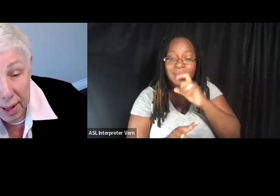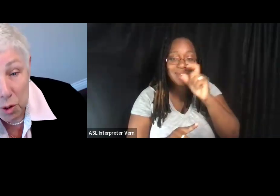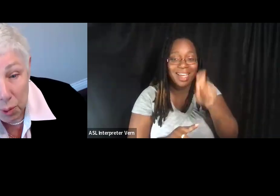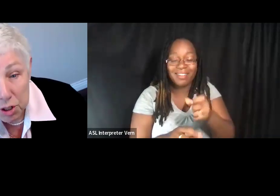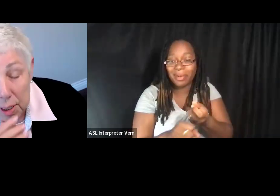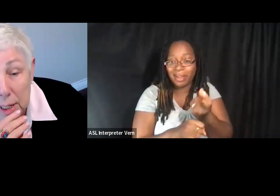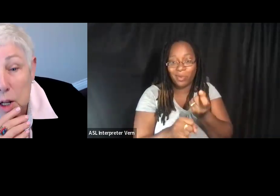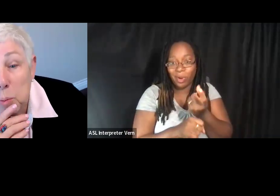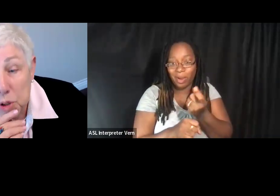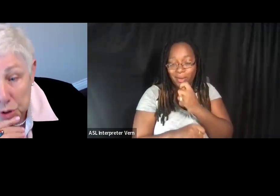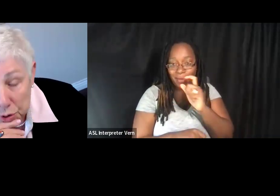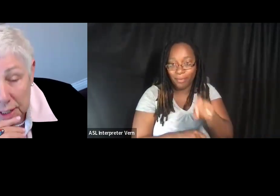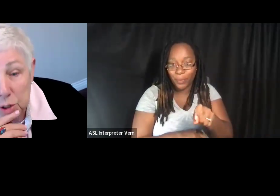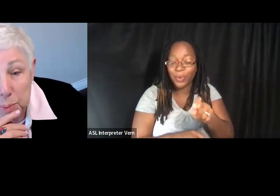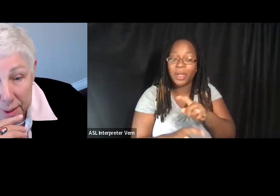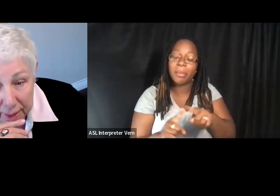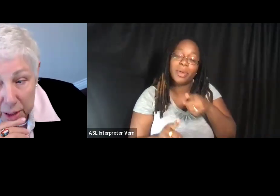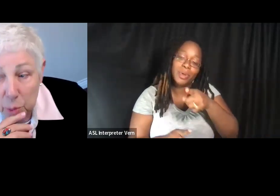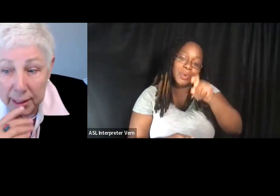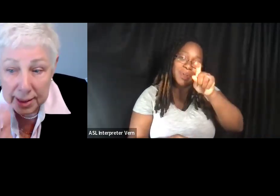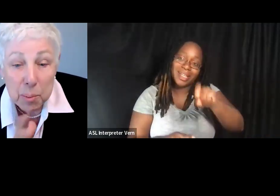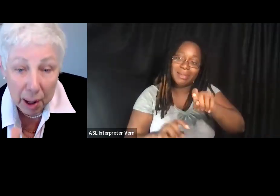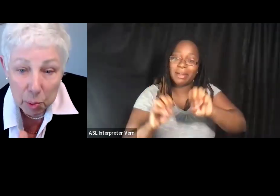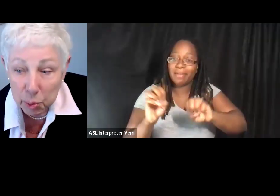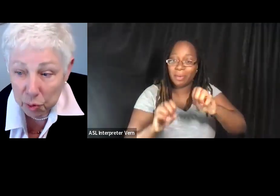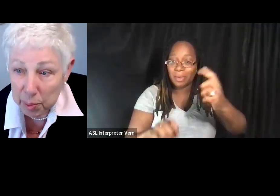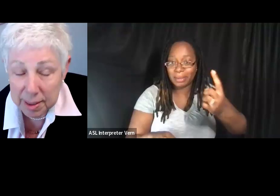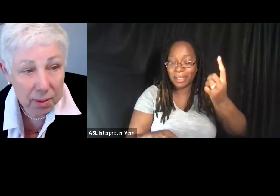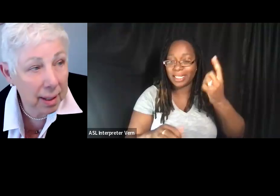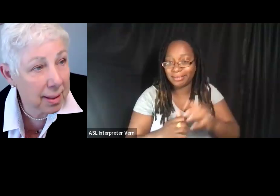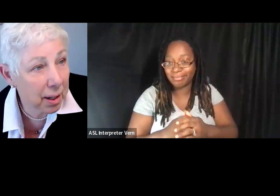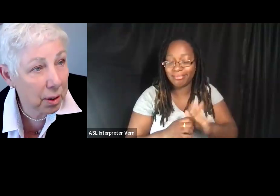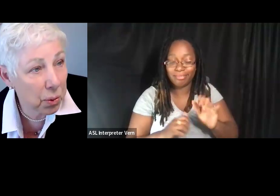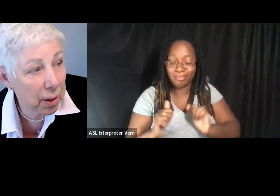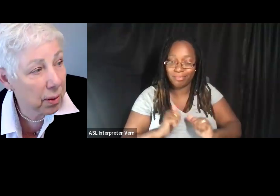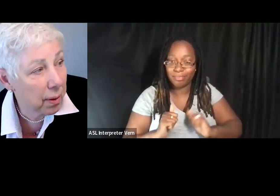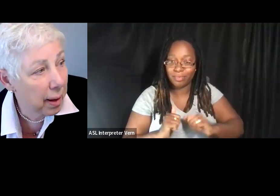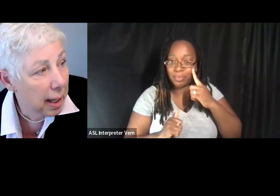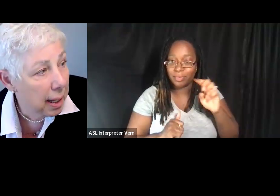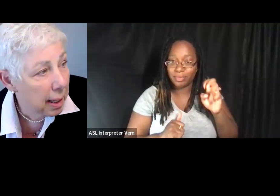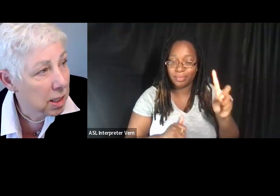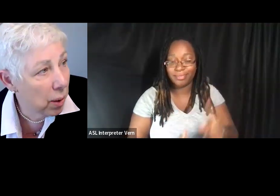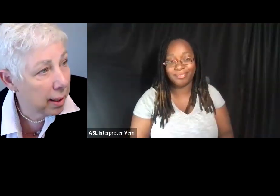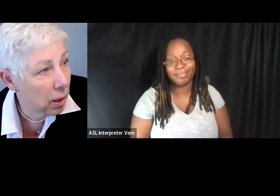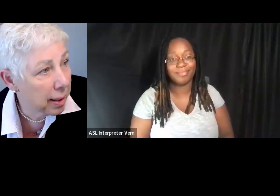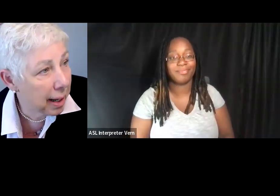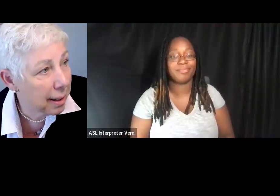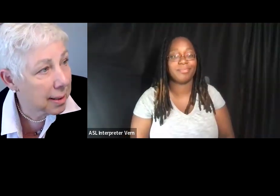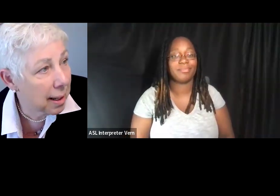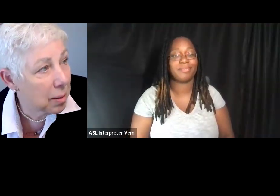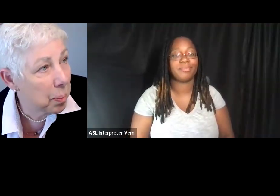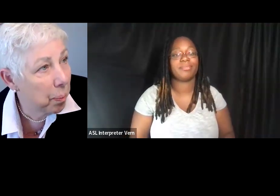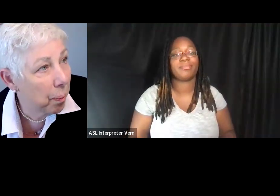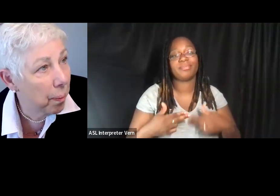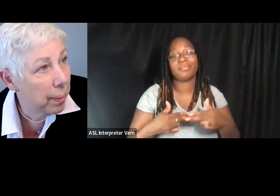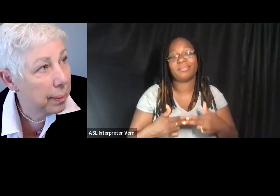annual evaluation, but you do need to be evaluating somehow the performance of the executive director. Let's go ahead and look at that next